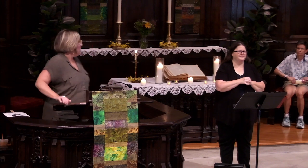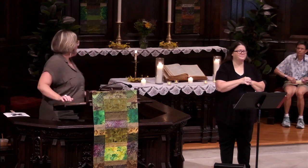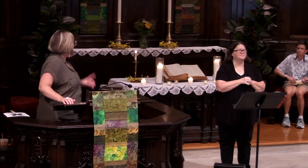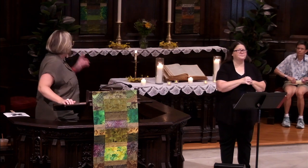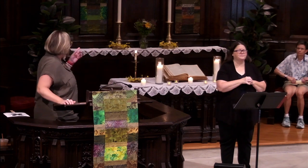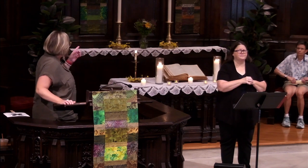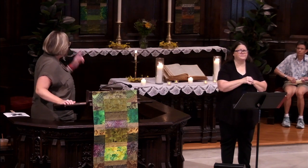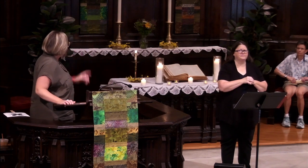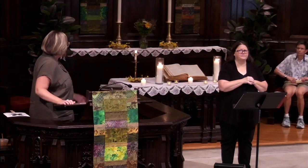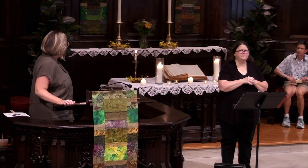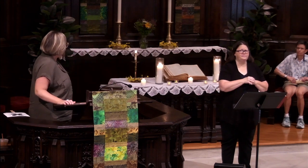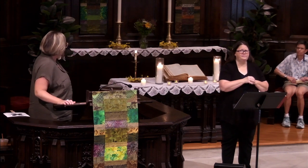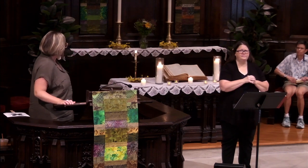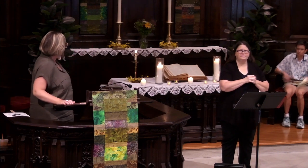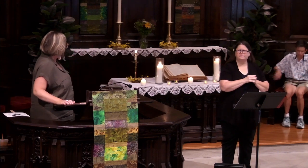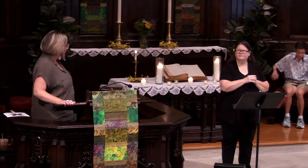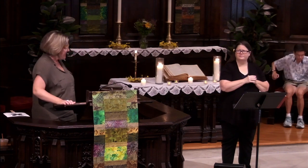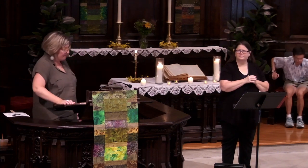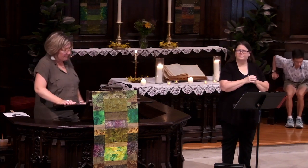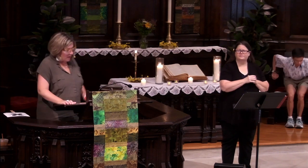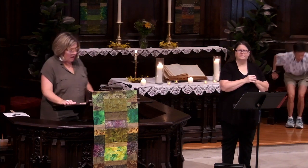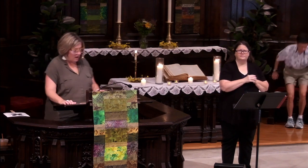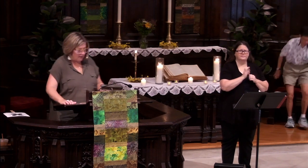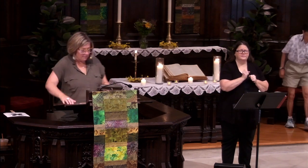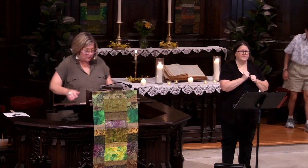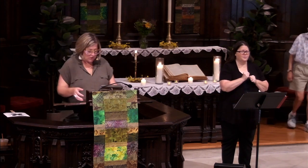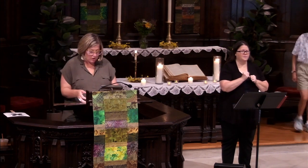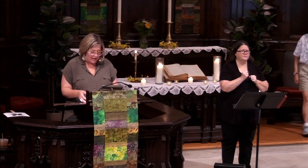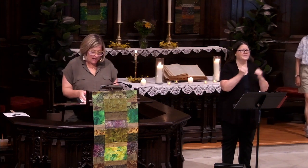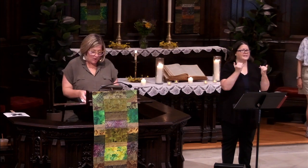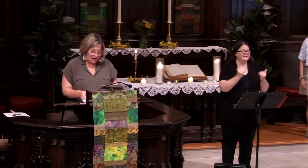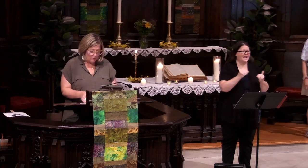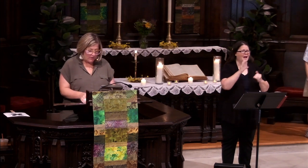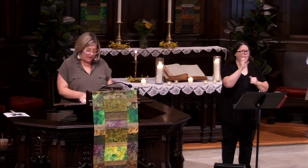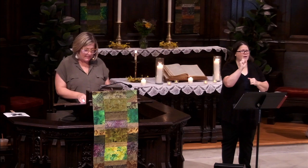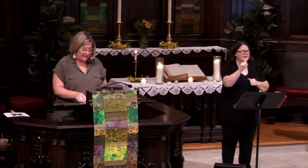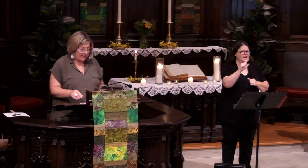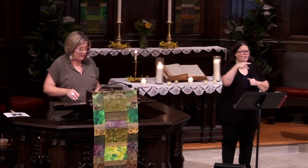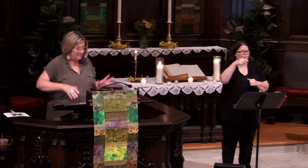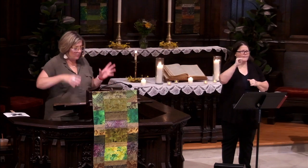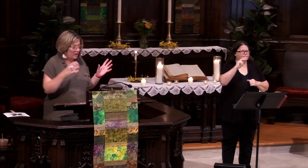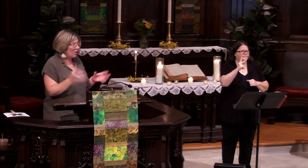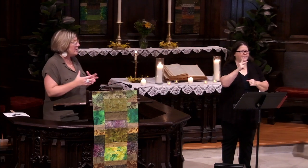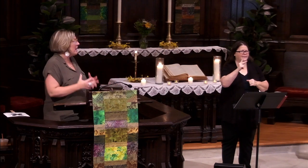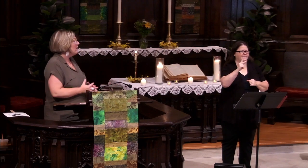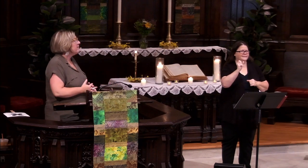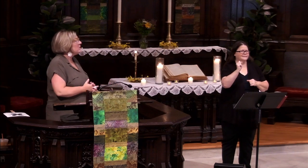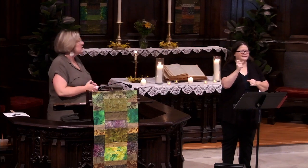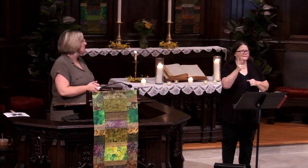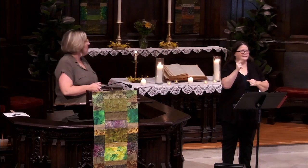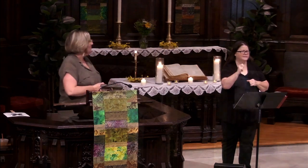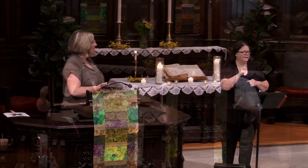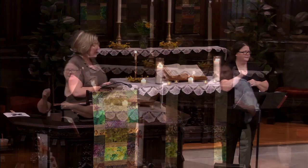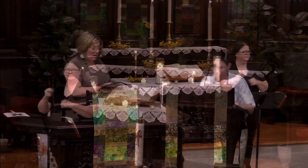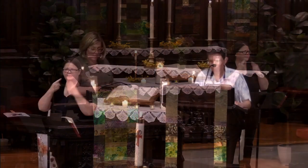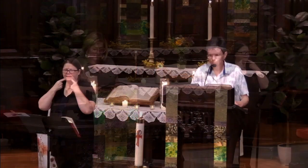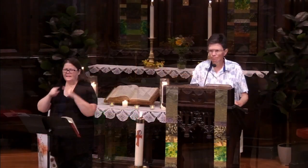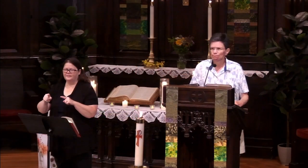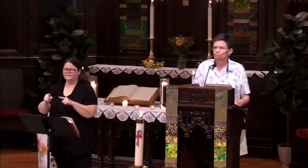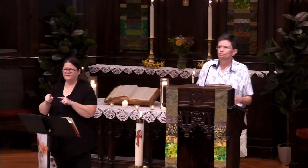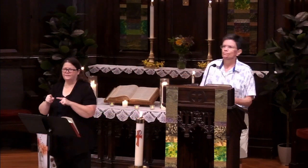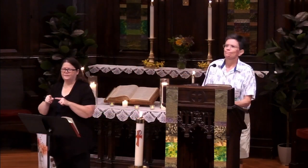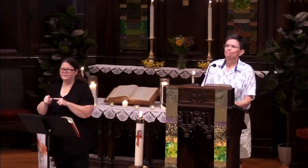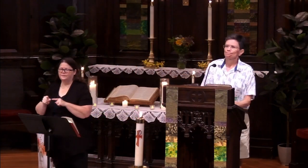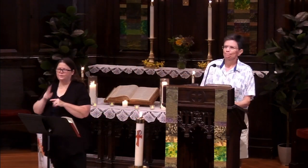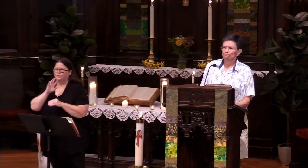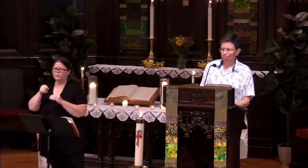also, I wanna call forward Carol Pinkston to share with us an announcement regarding our first Spotlight on